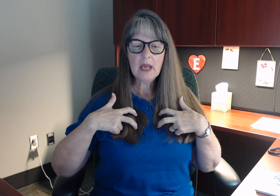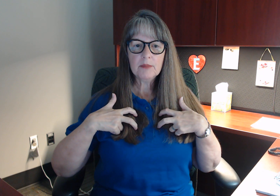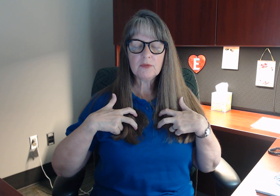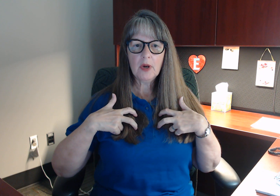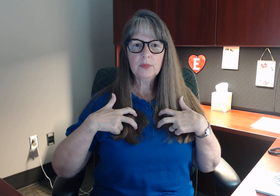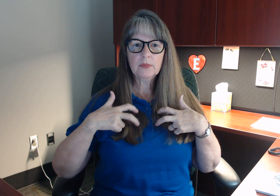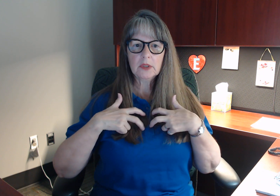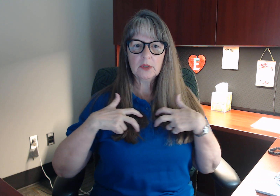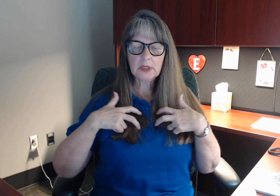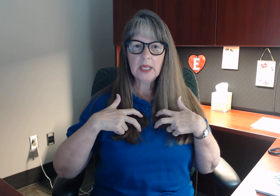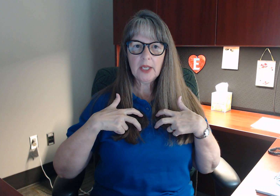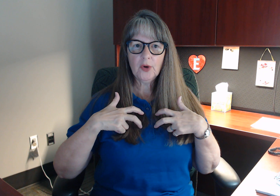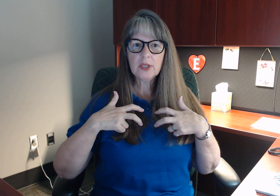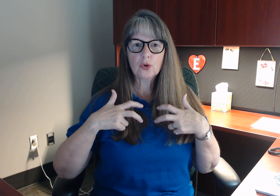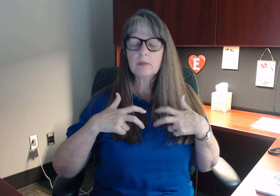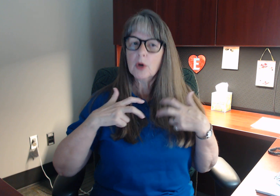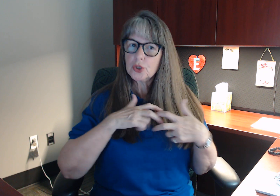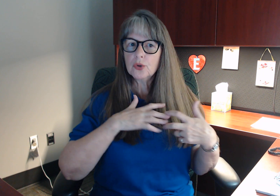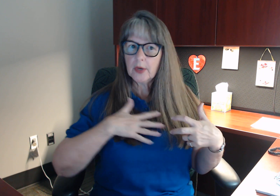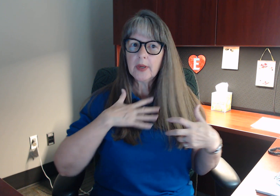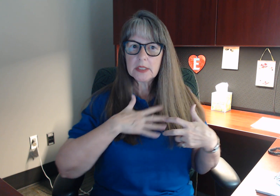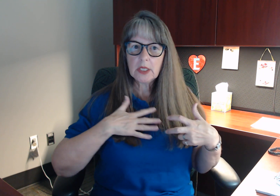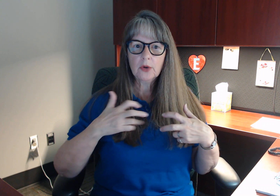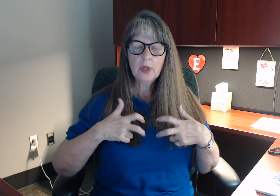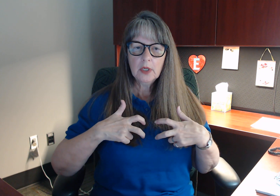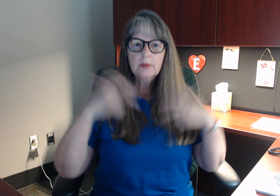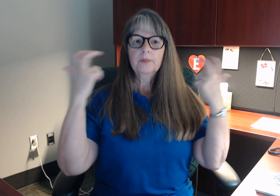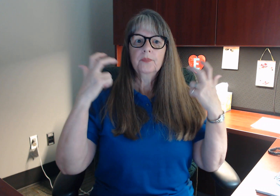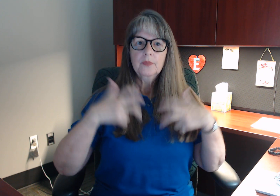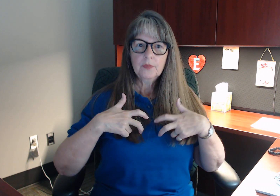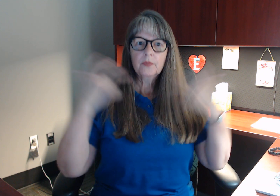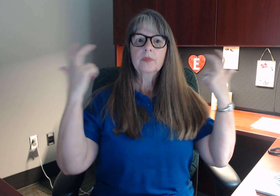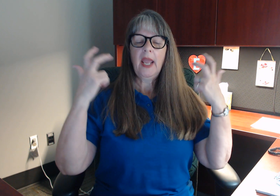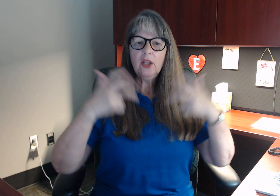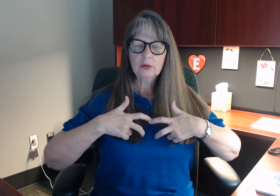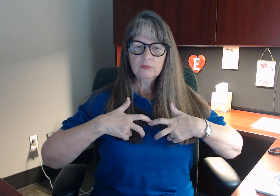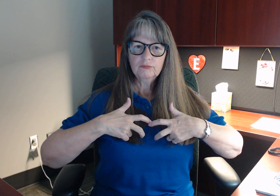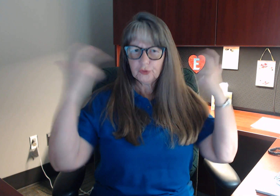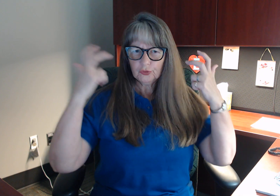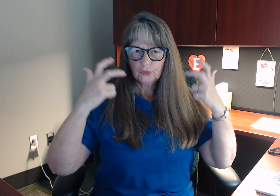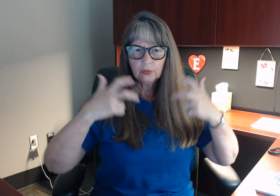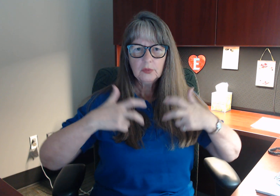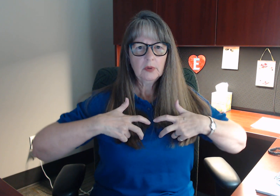comes from the lung areas, your emotional areas here. Anger.